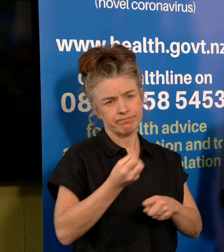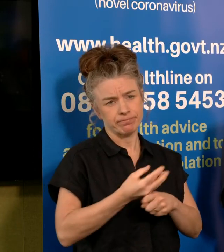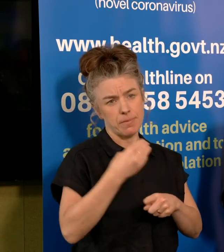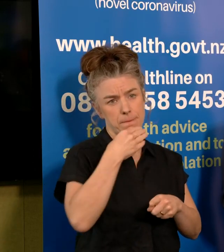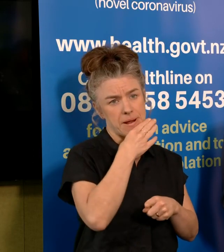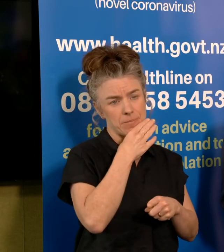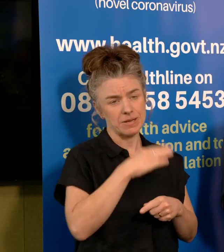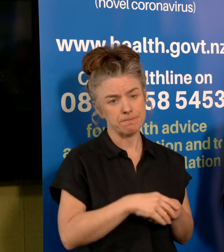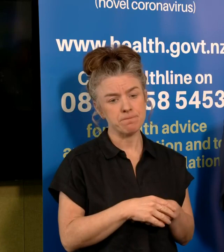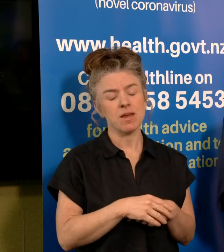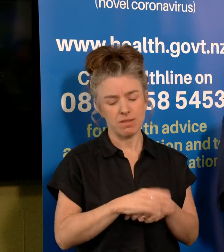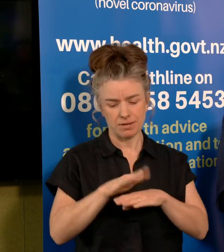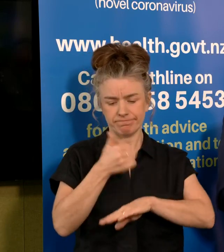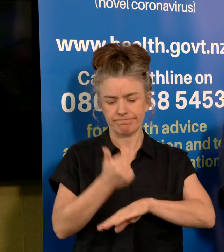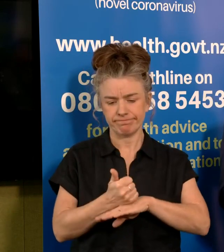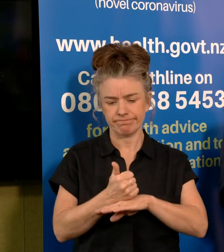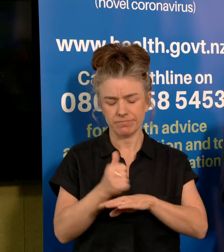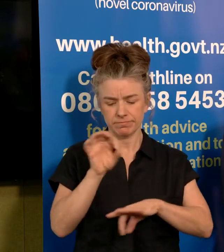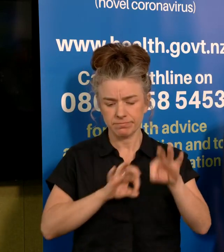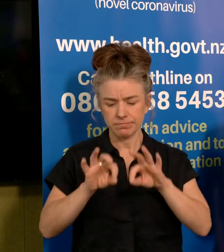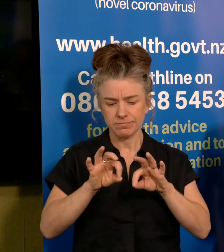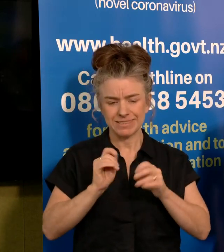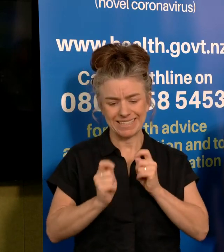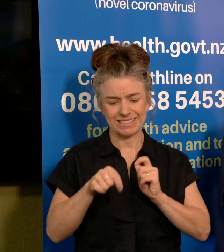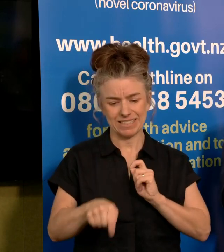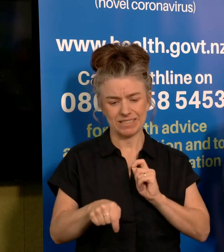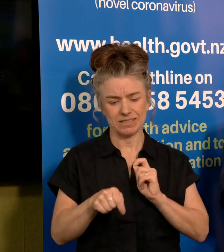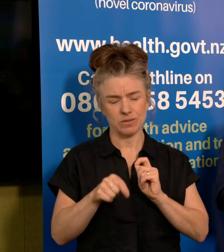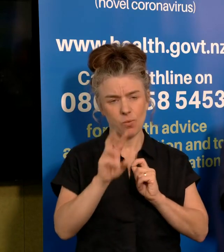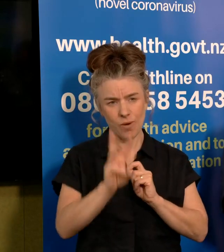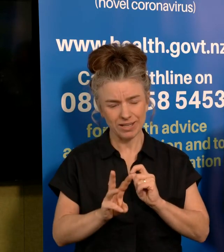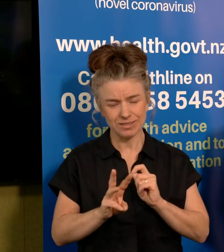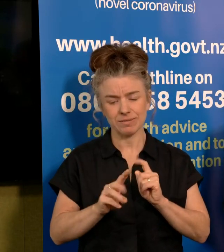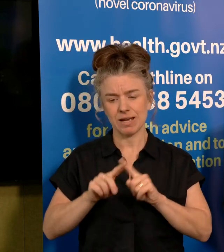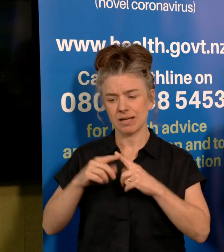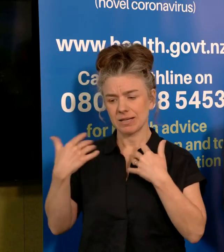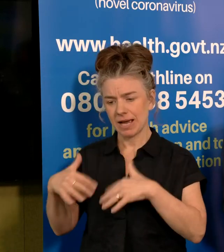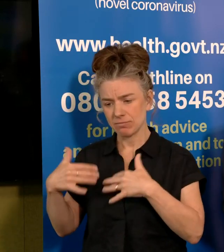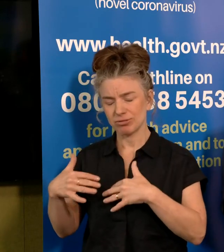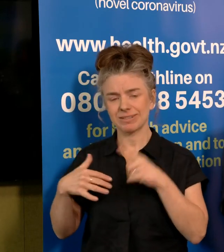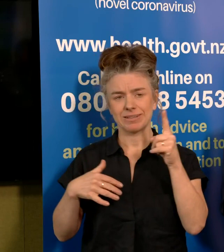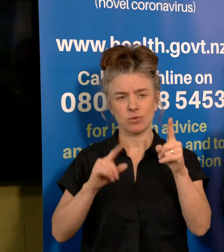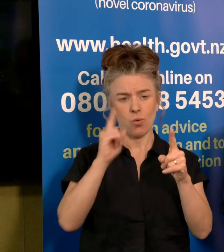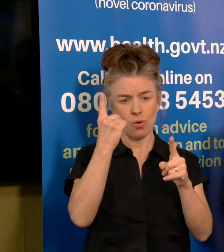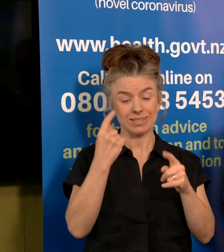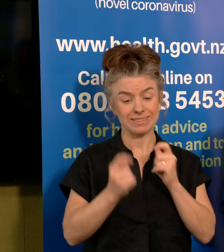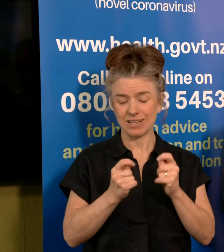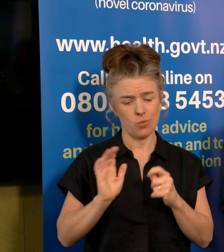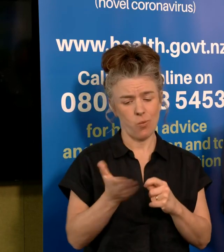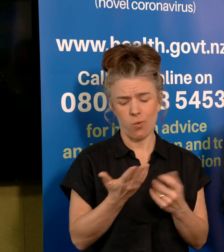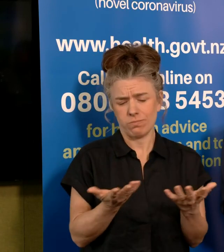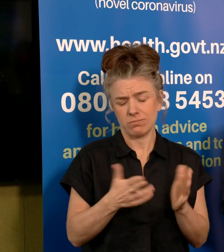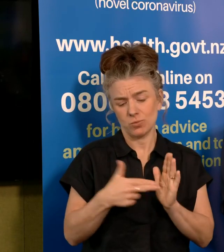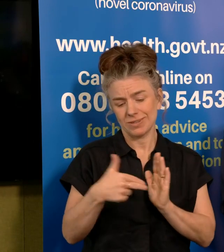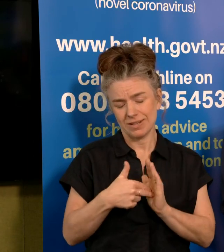up the ESR laboratory here in Wellington, and subsequently the laboratory in Canterbury and in Auckland have been able to test as well. So all the testing's been done in